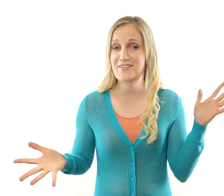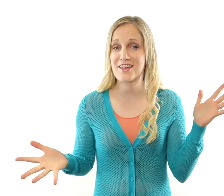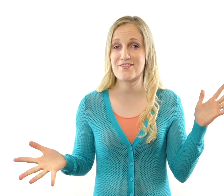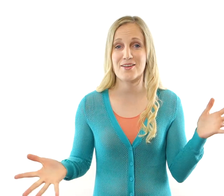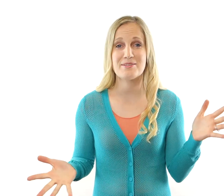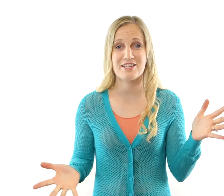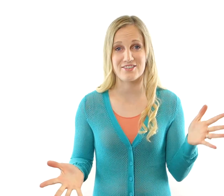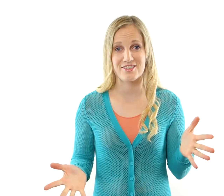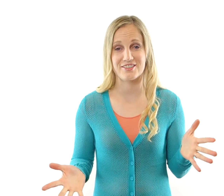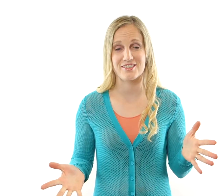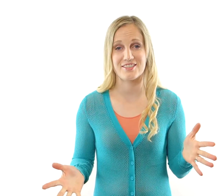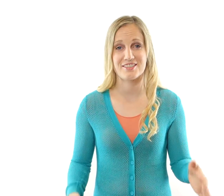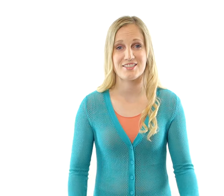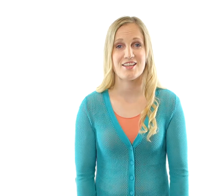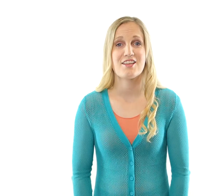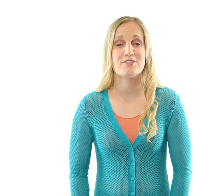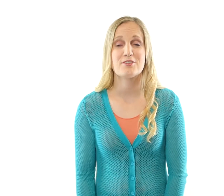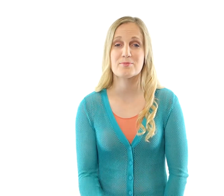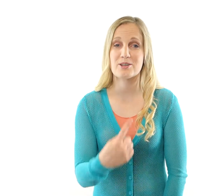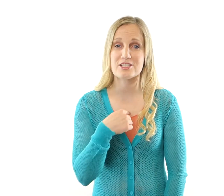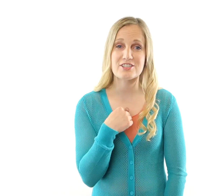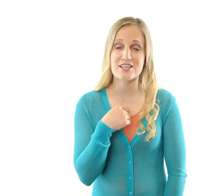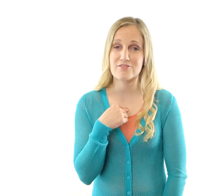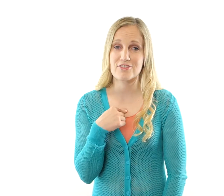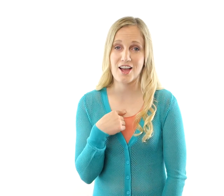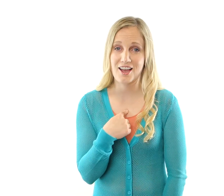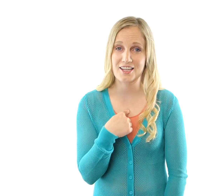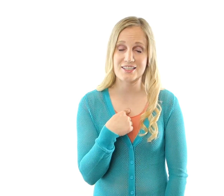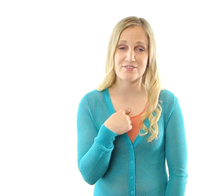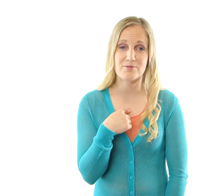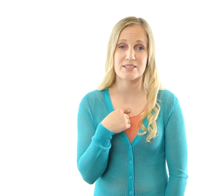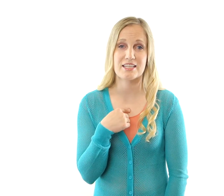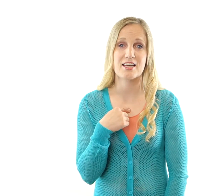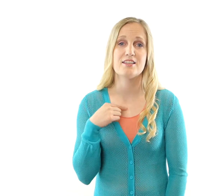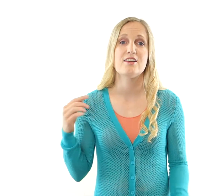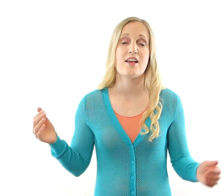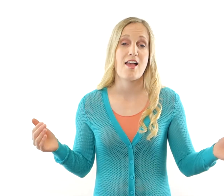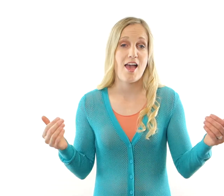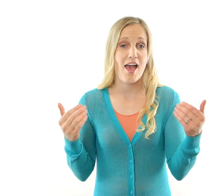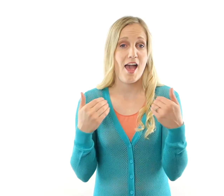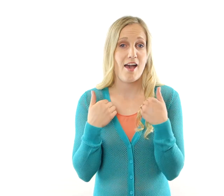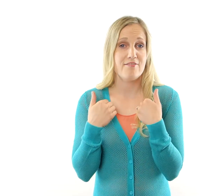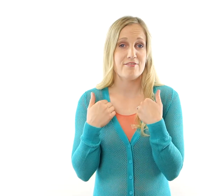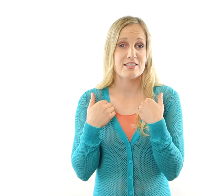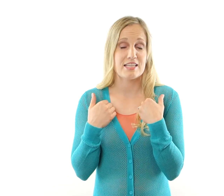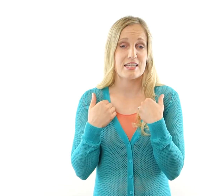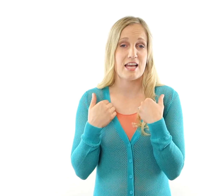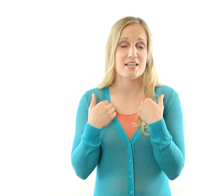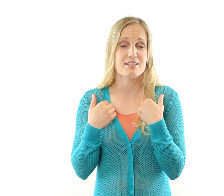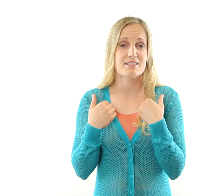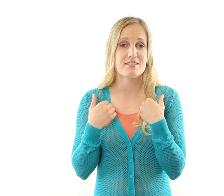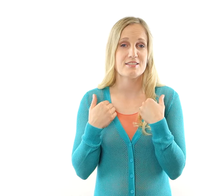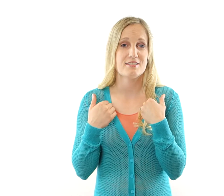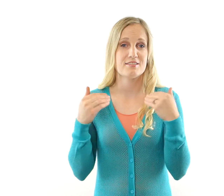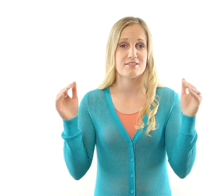a family here on earth. You can point to yourself for I if you want that. Have, it's like that.